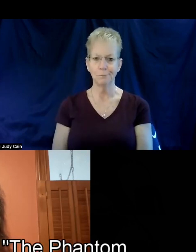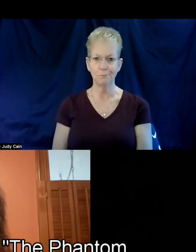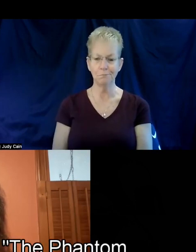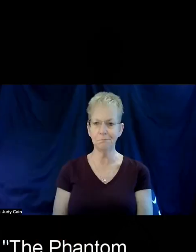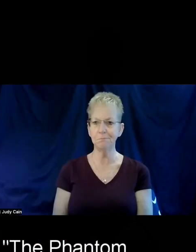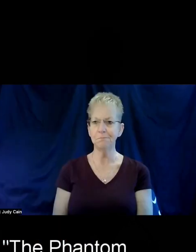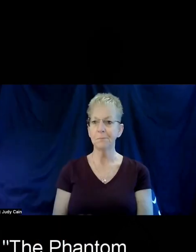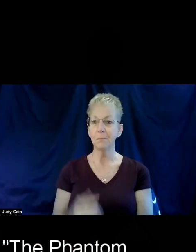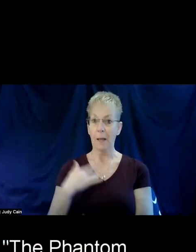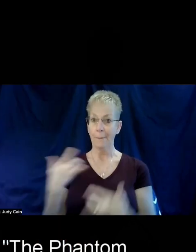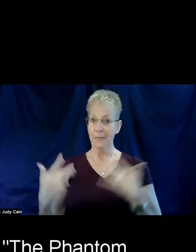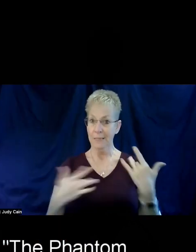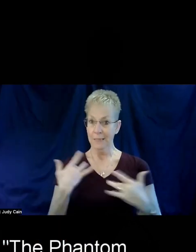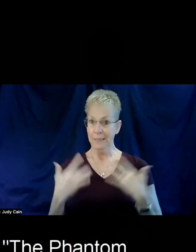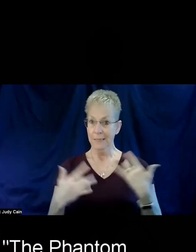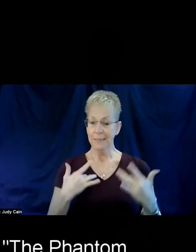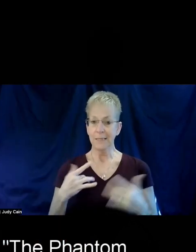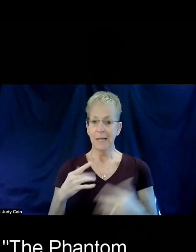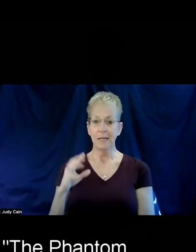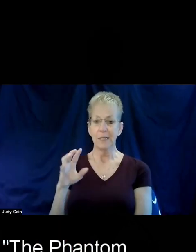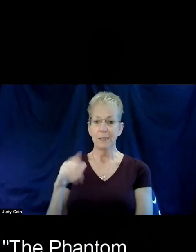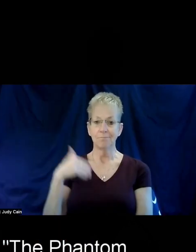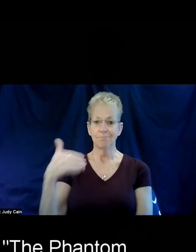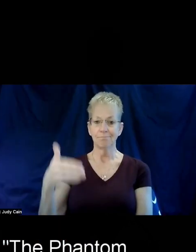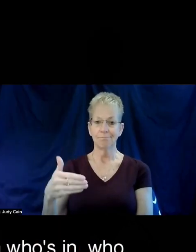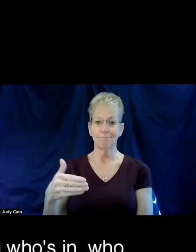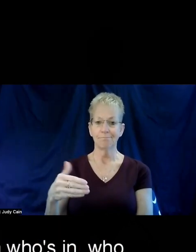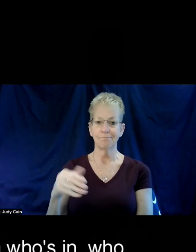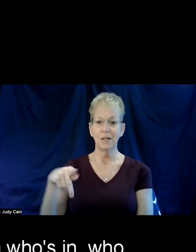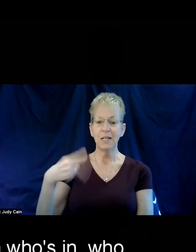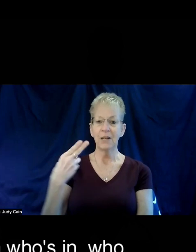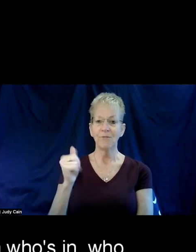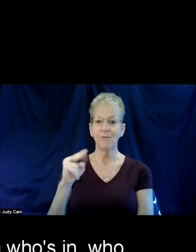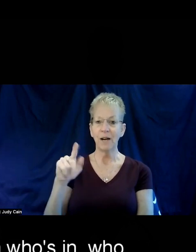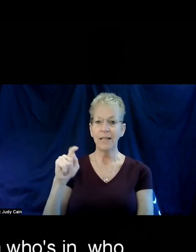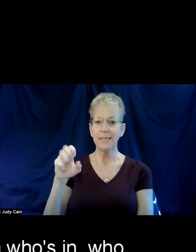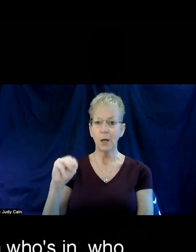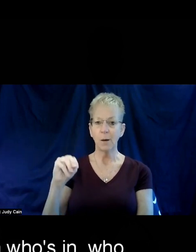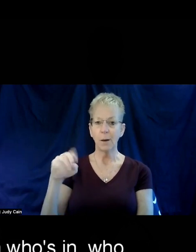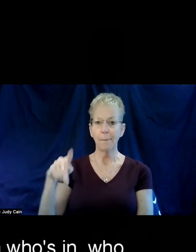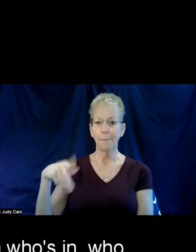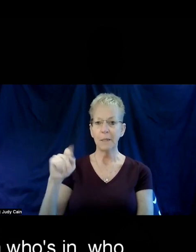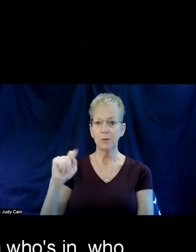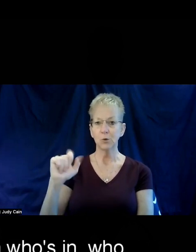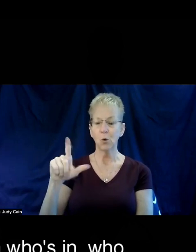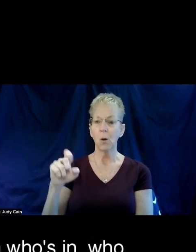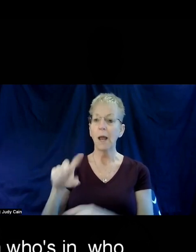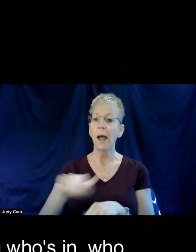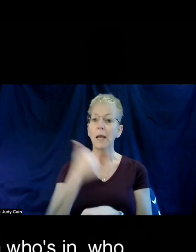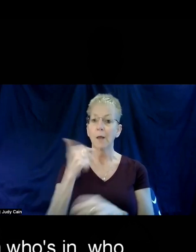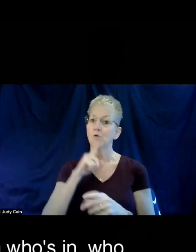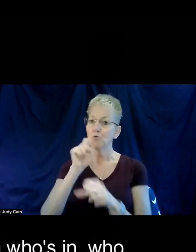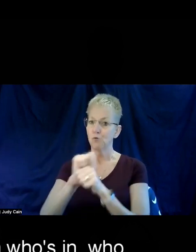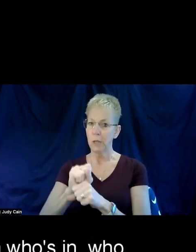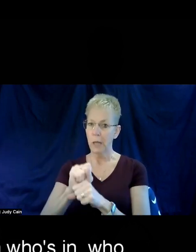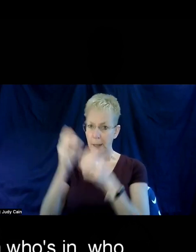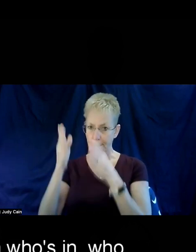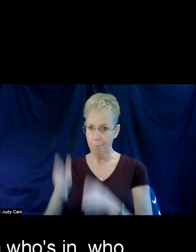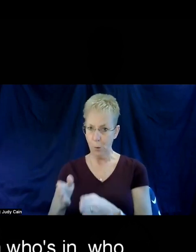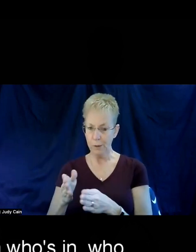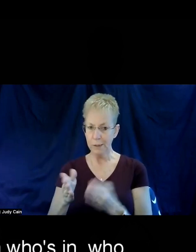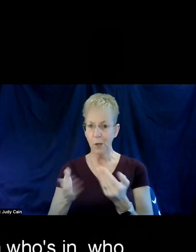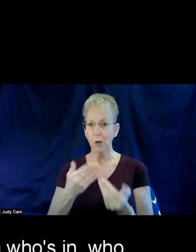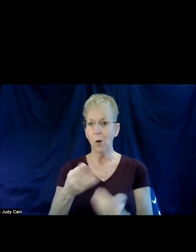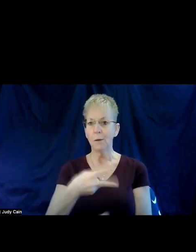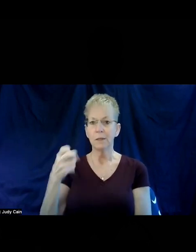I'm excited about the Phantom Patrol, and I just have to mention one other real life person who's in it who almost stole the show, and that's